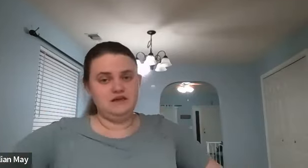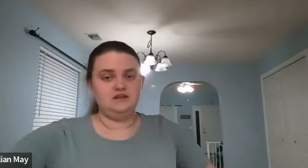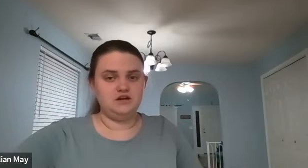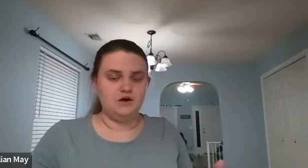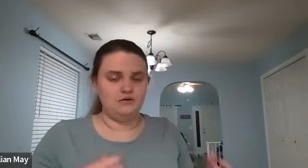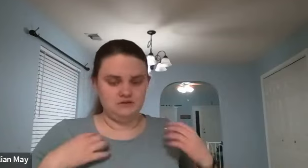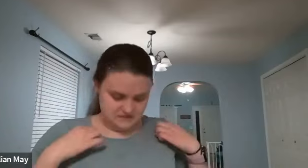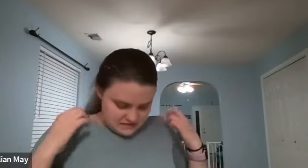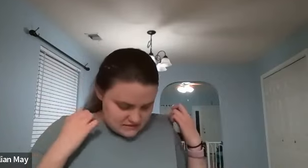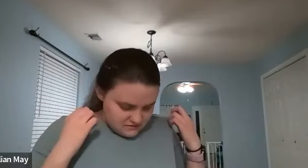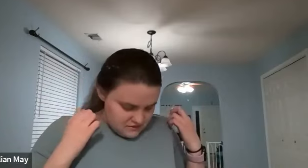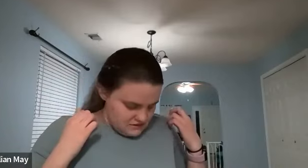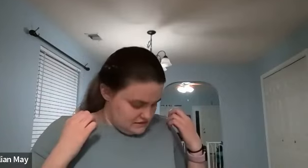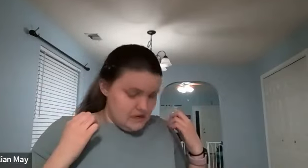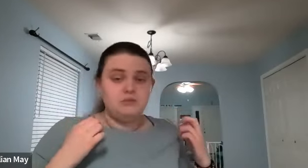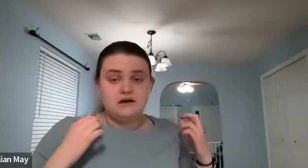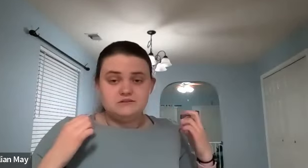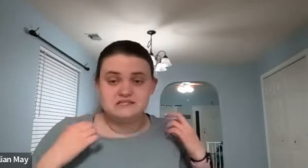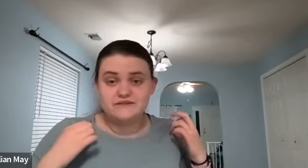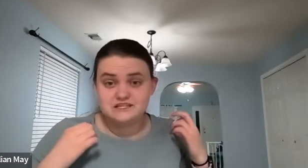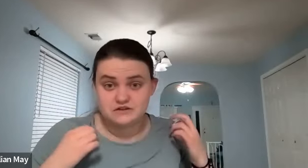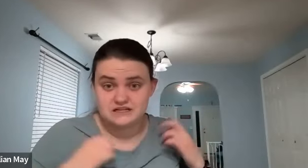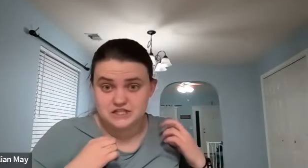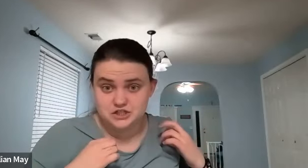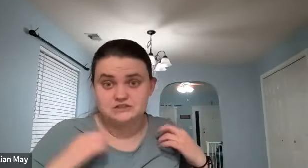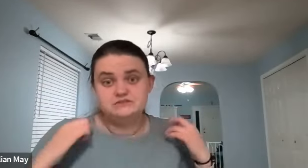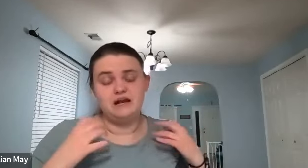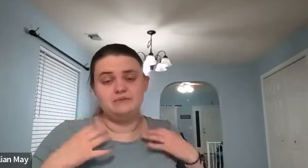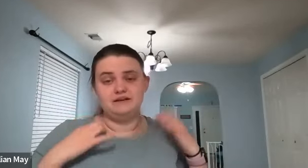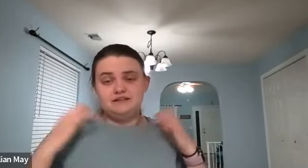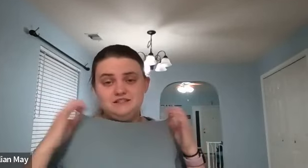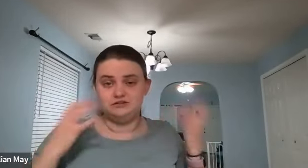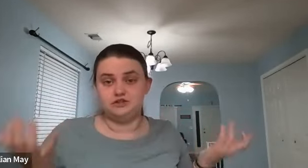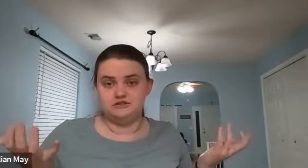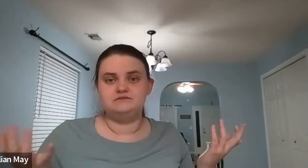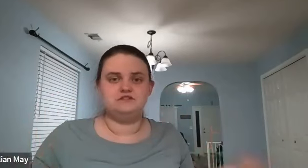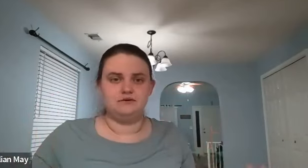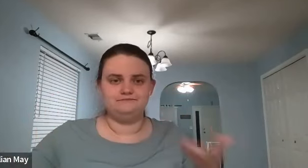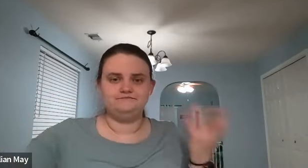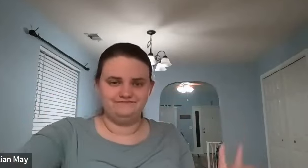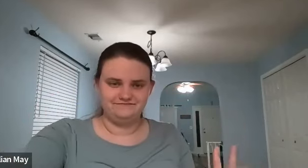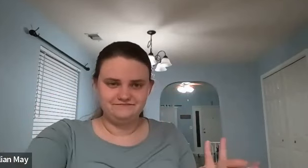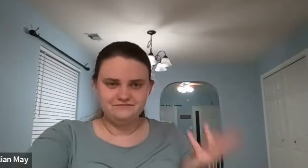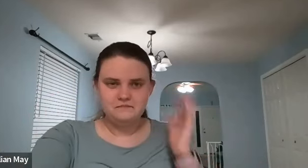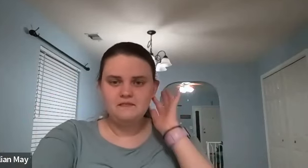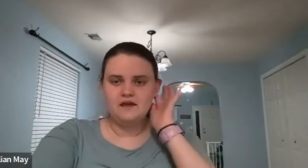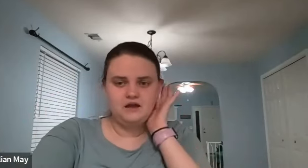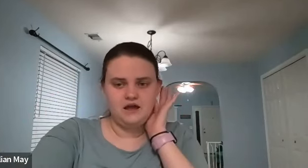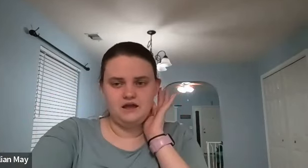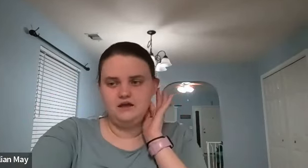you know, because this is not a blouse, but it's fancier than a t-shirt, but I'd be like, it's still a shirt. So, okay.